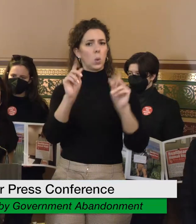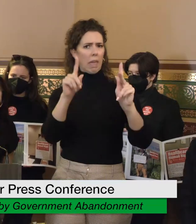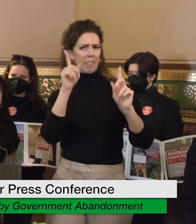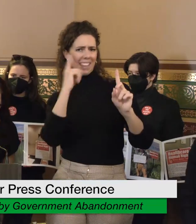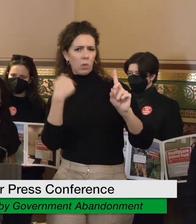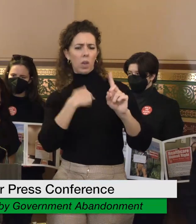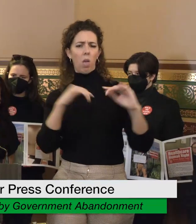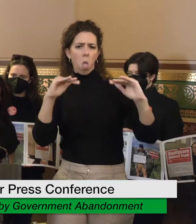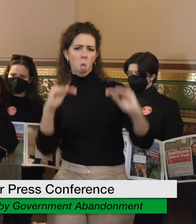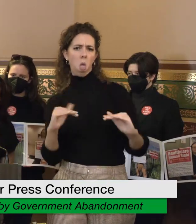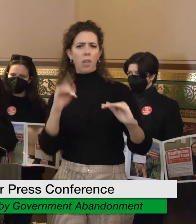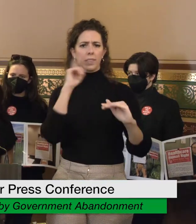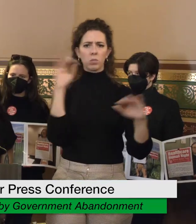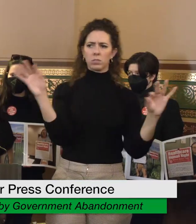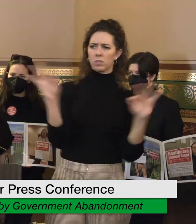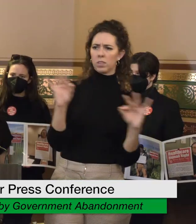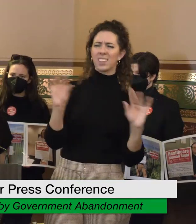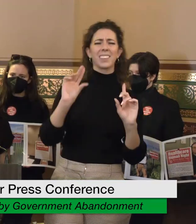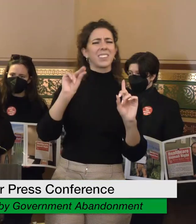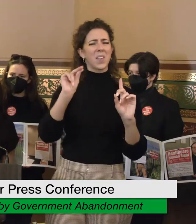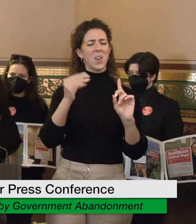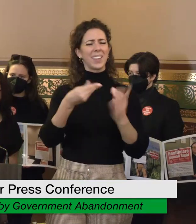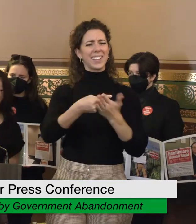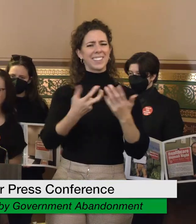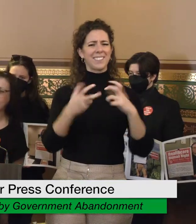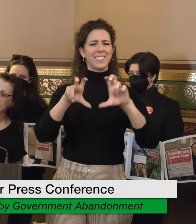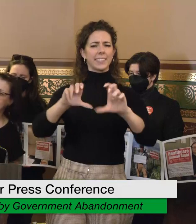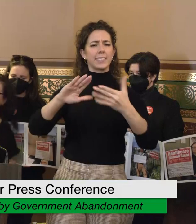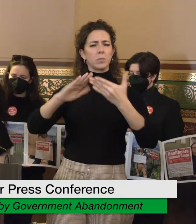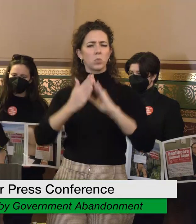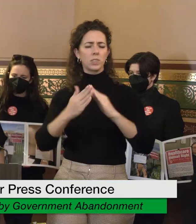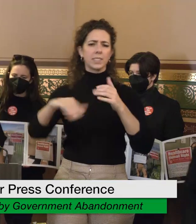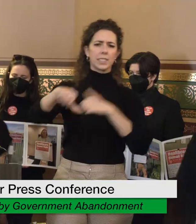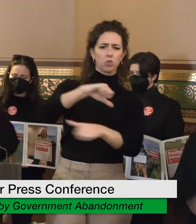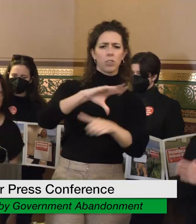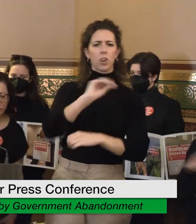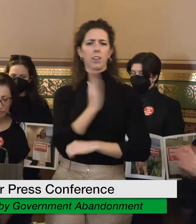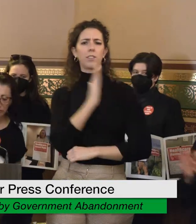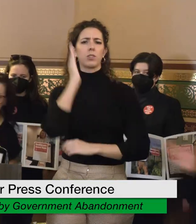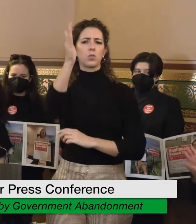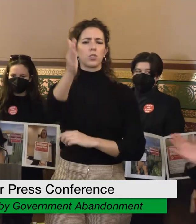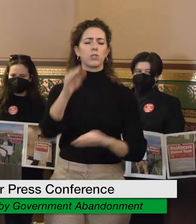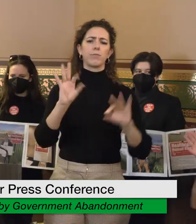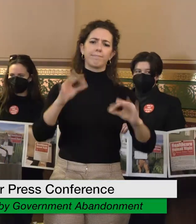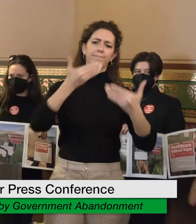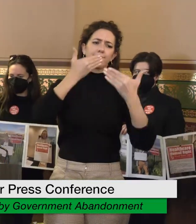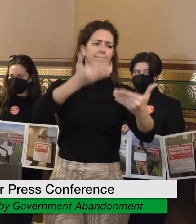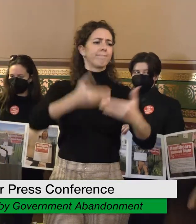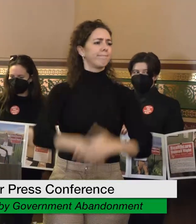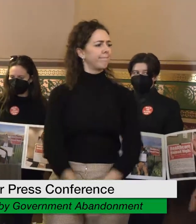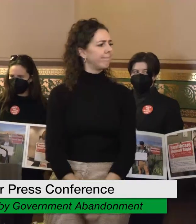equal or less than. Let's invest in our communities, each other, and our future. Thank you.